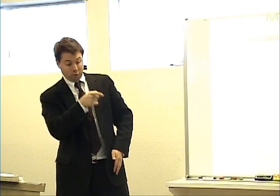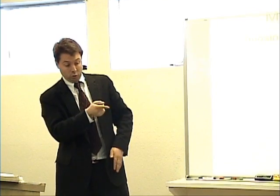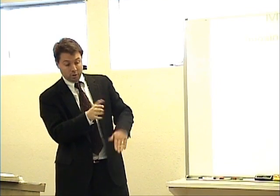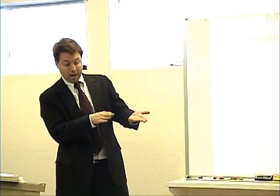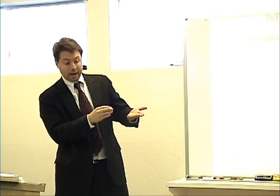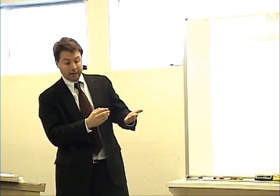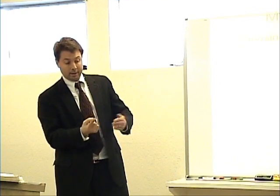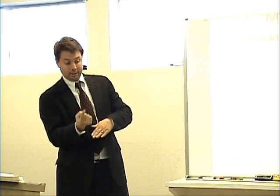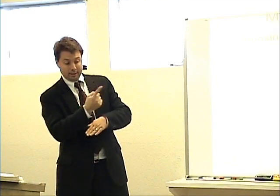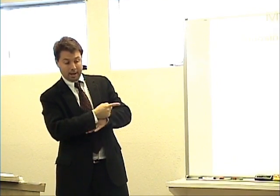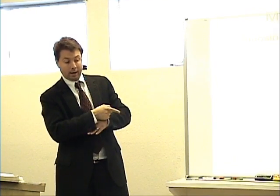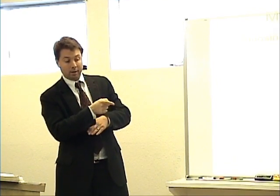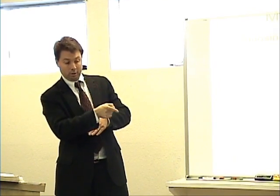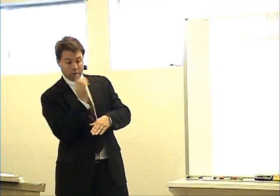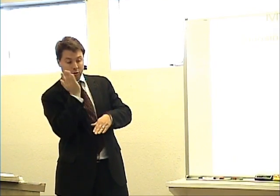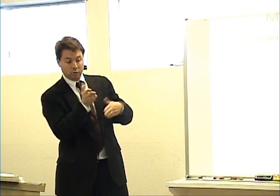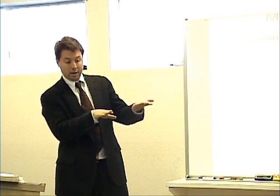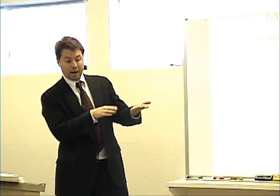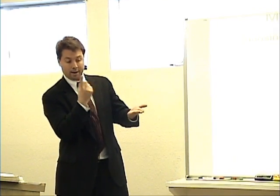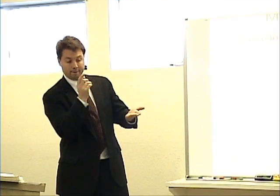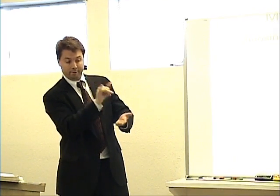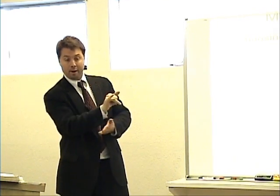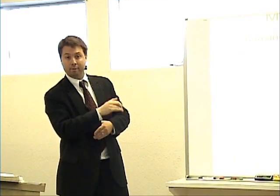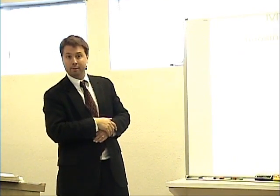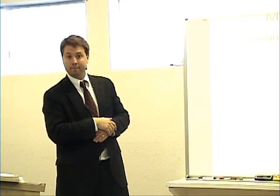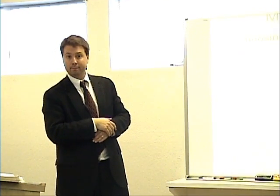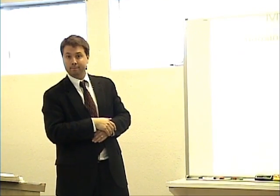you die today, you die.